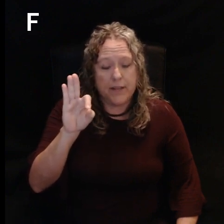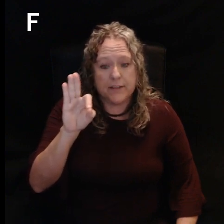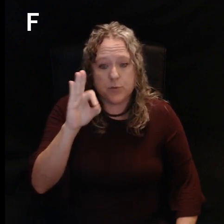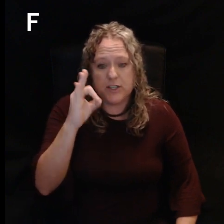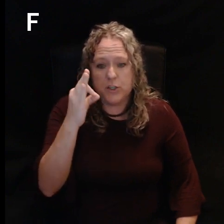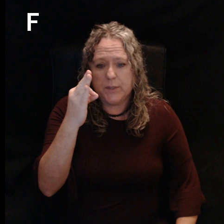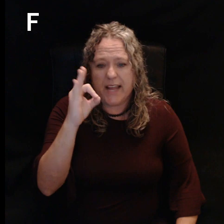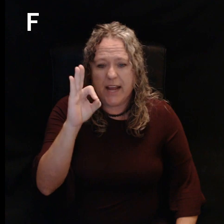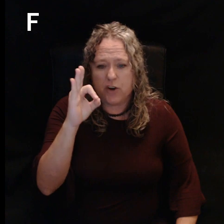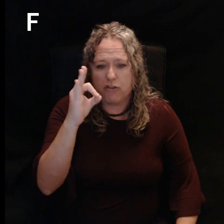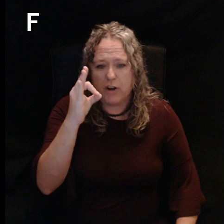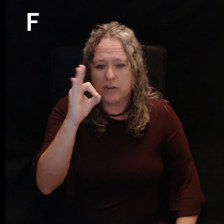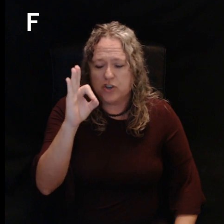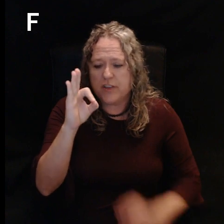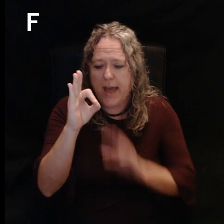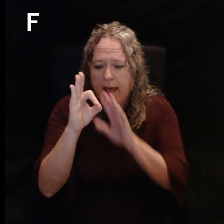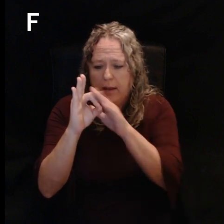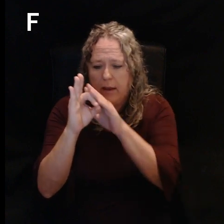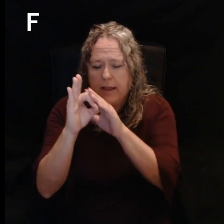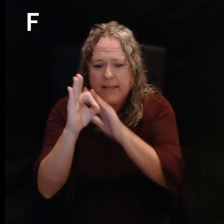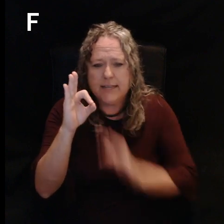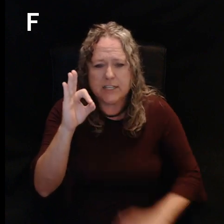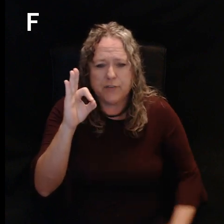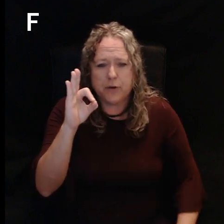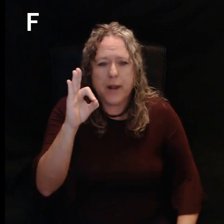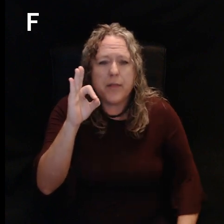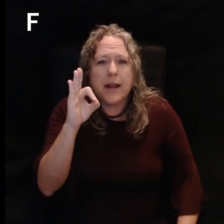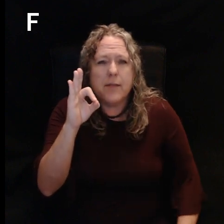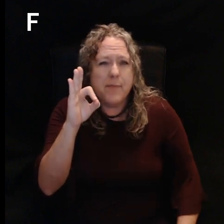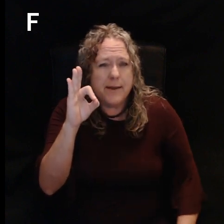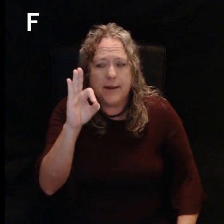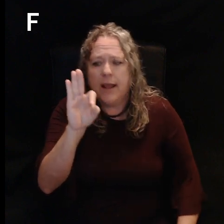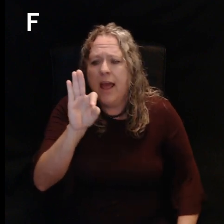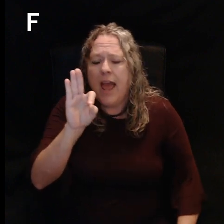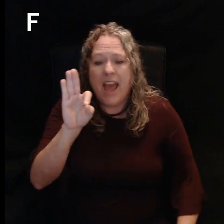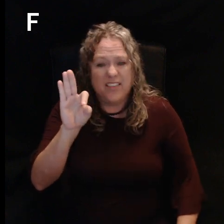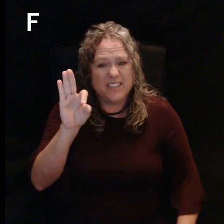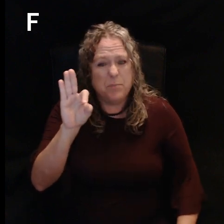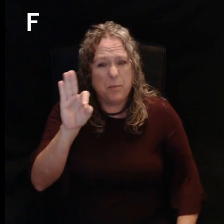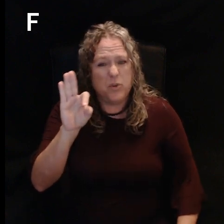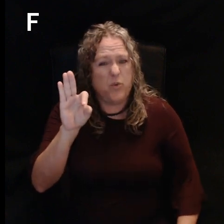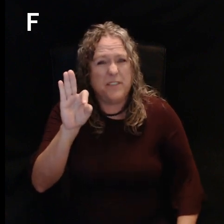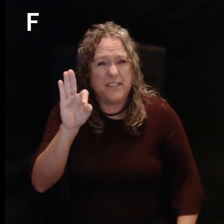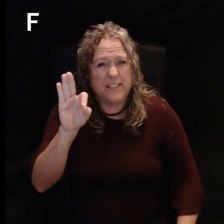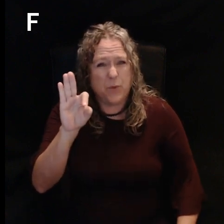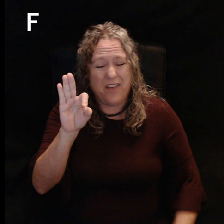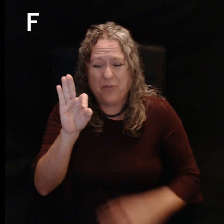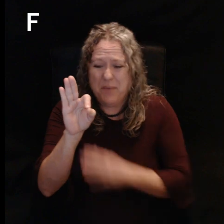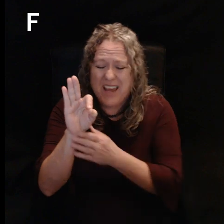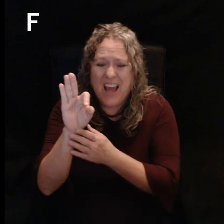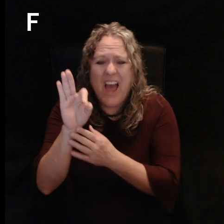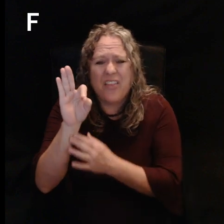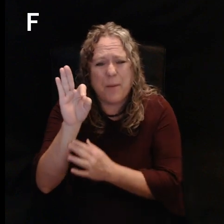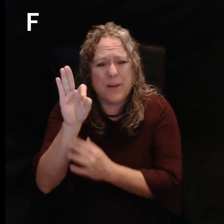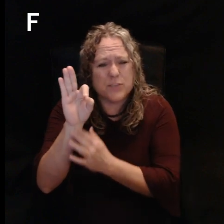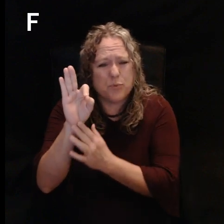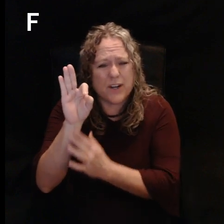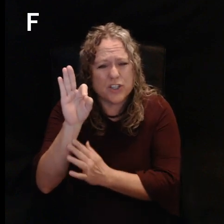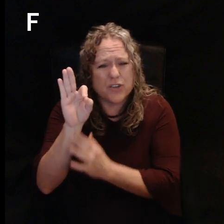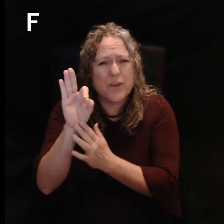this way too, and they kind of crunch that index finger down, they kind of bend it. And some people will do F's this way. For me, that puts pressure right